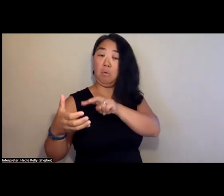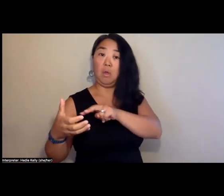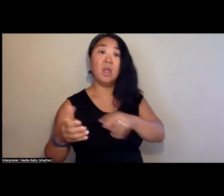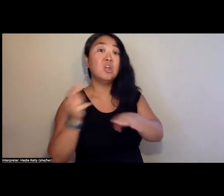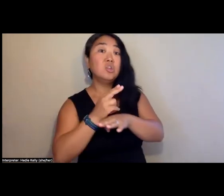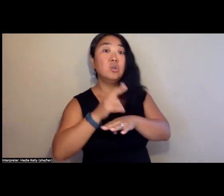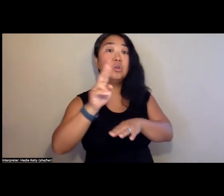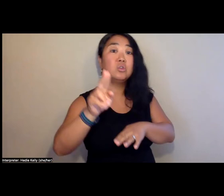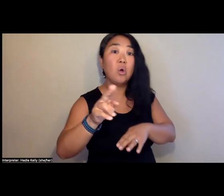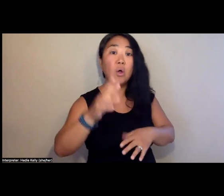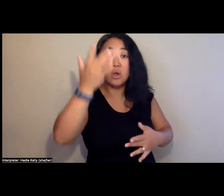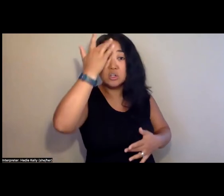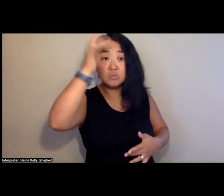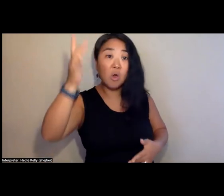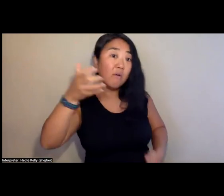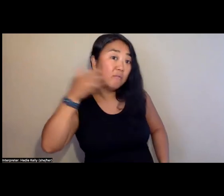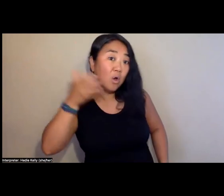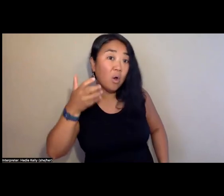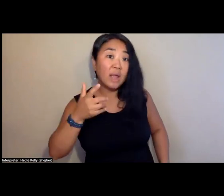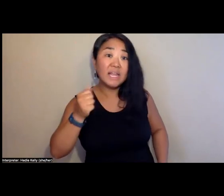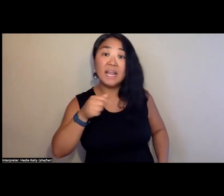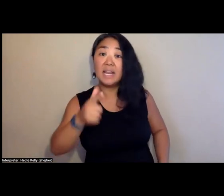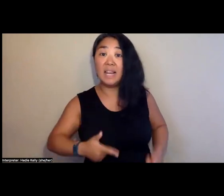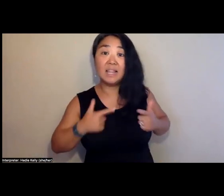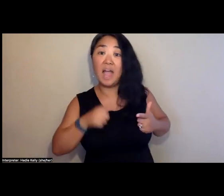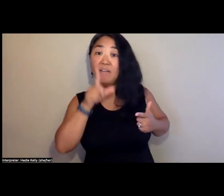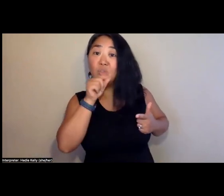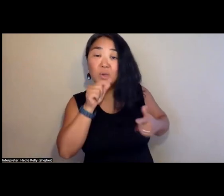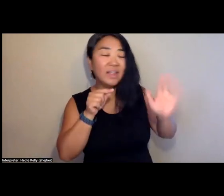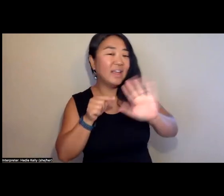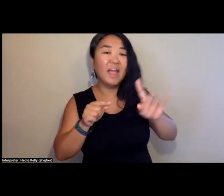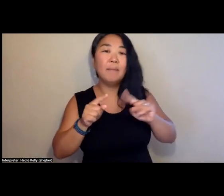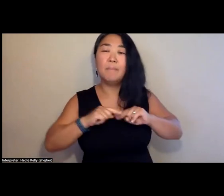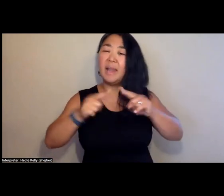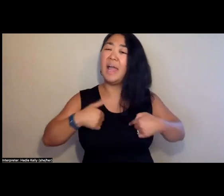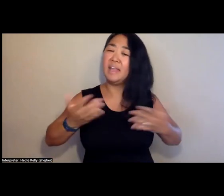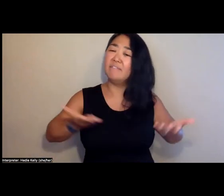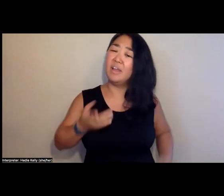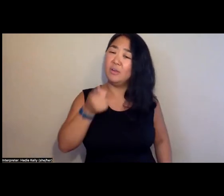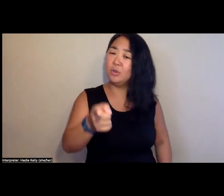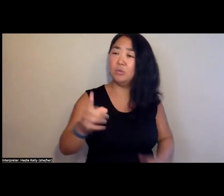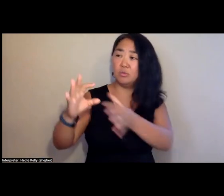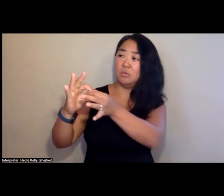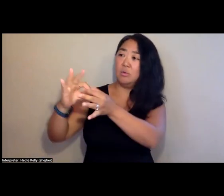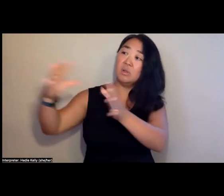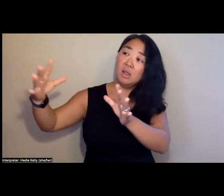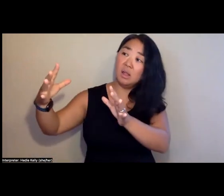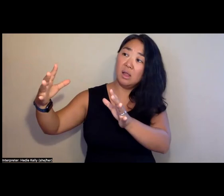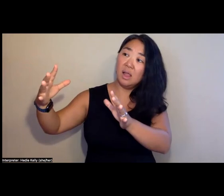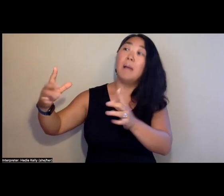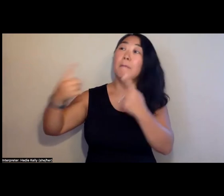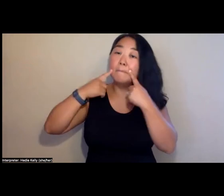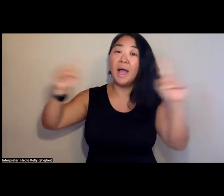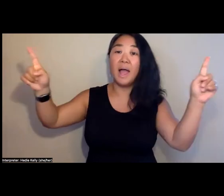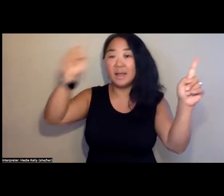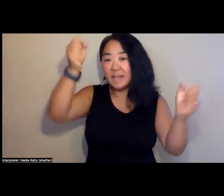live tweeting the whole thing. There's a lot of fun adventures, but it's good to, I invite you to disconnect from the world. Share about it later. There are